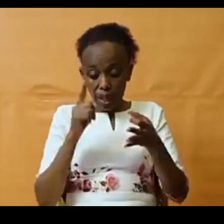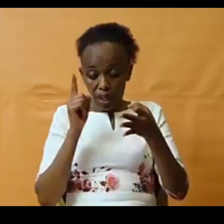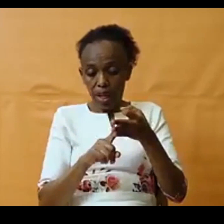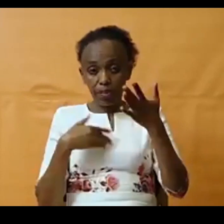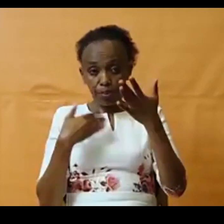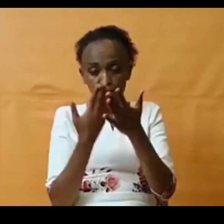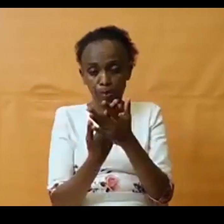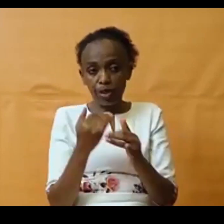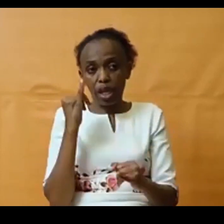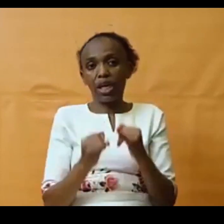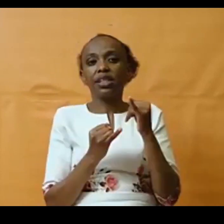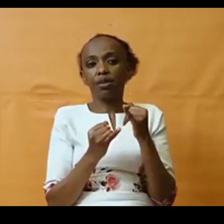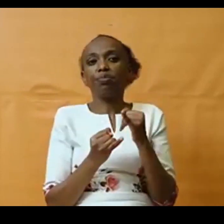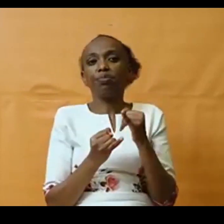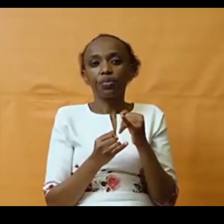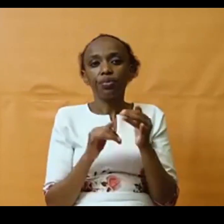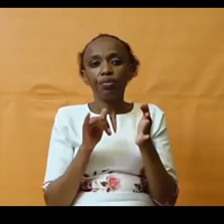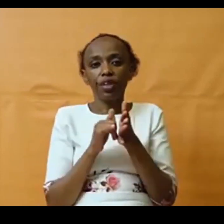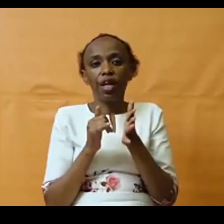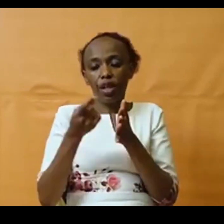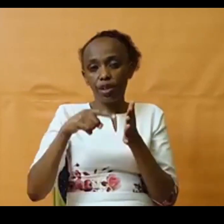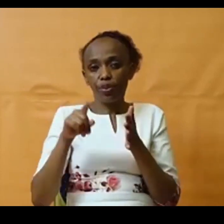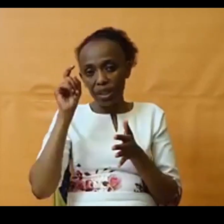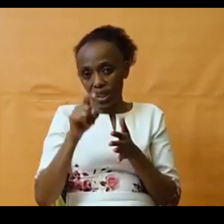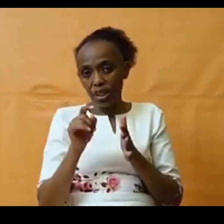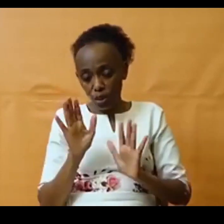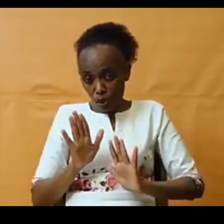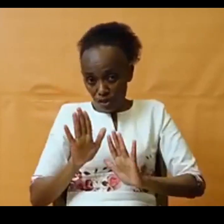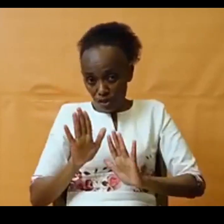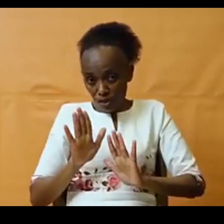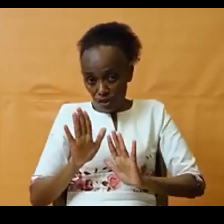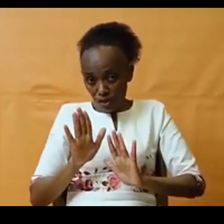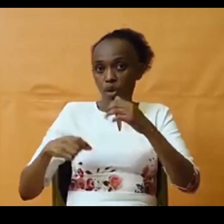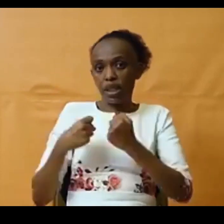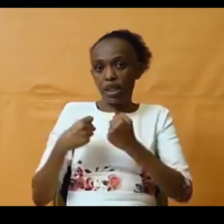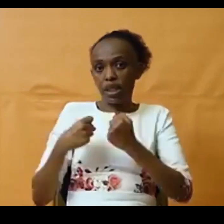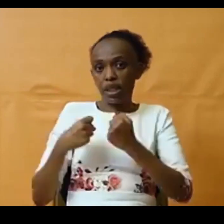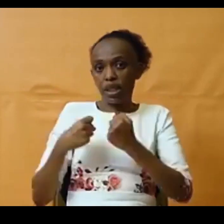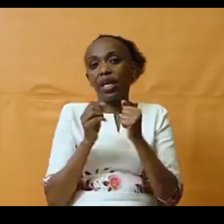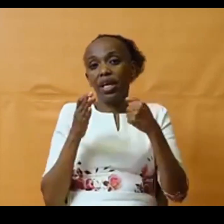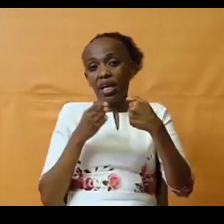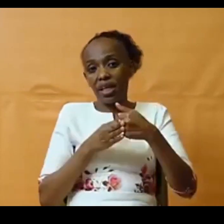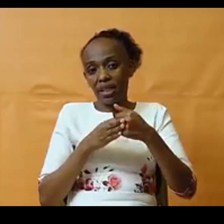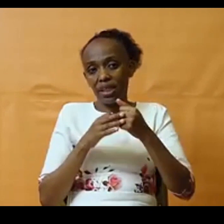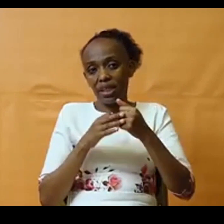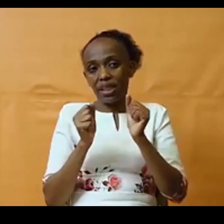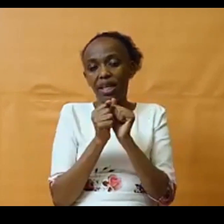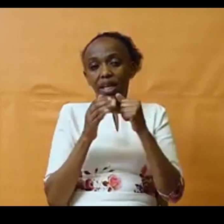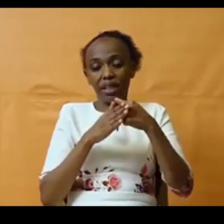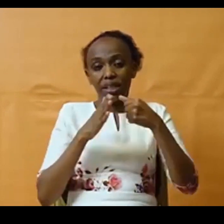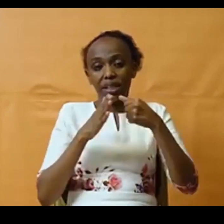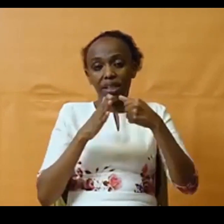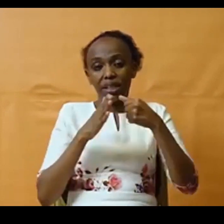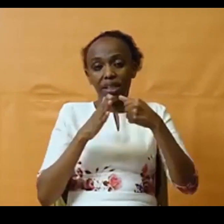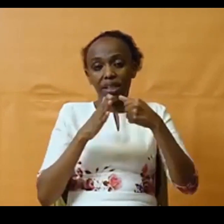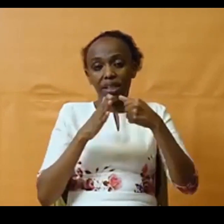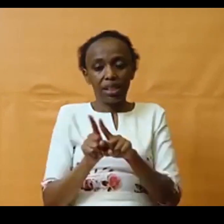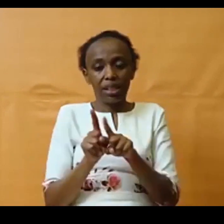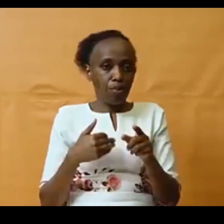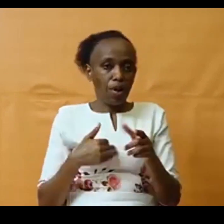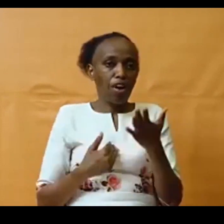least, is that we do need to avoid what happened in the 80s and 90s. There is already a discussion